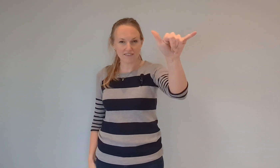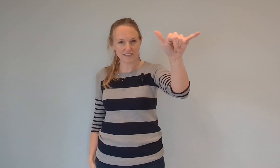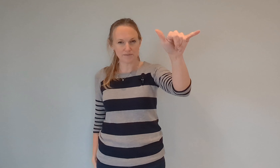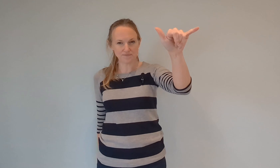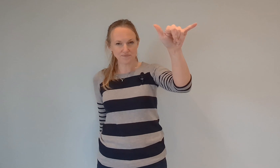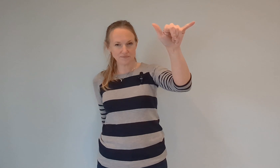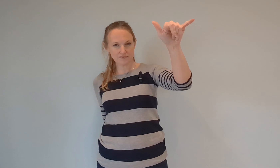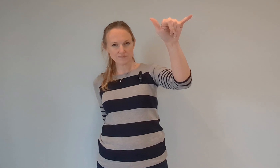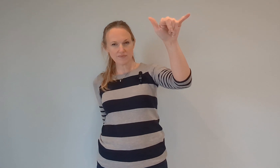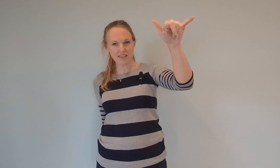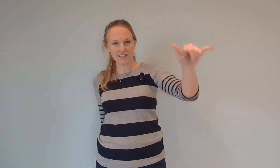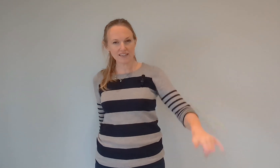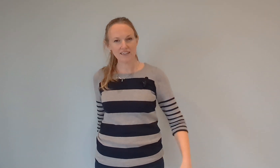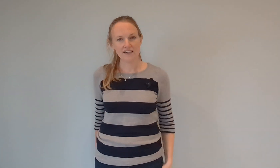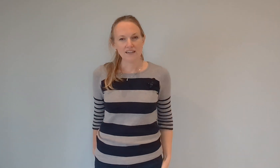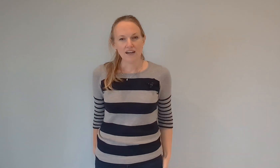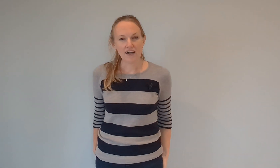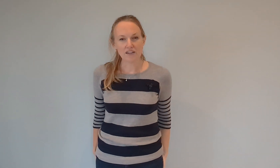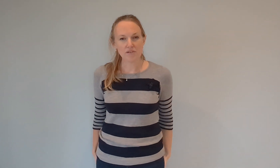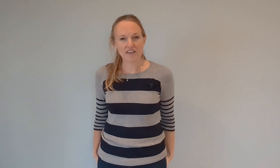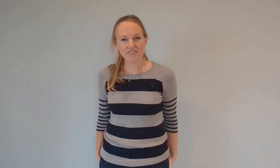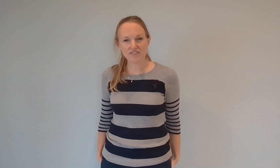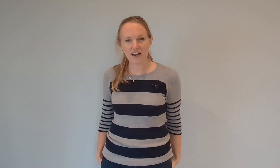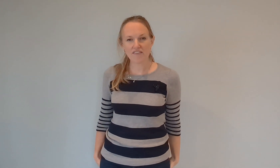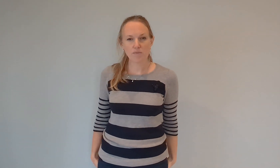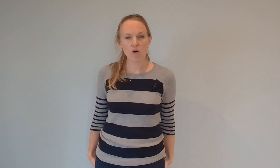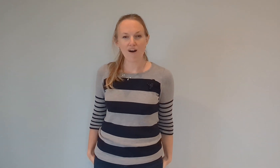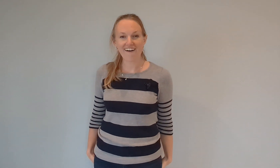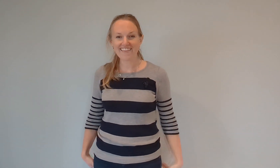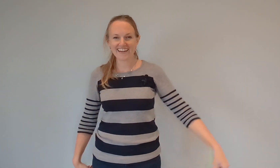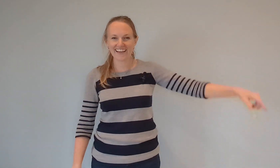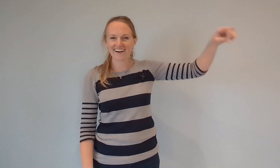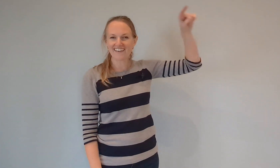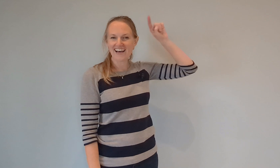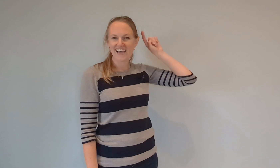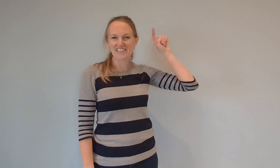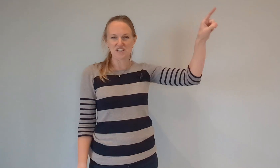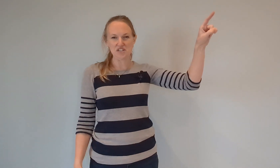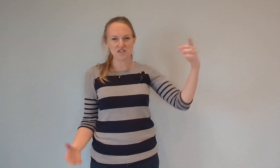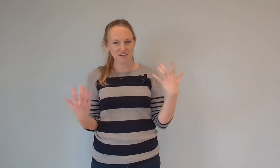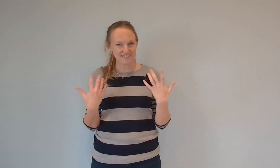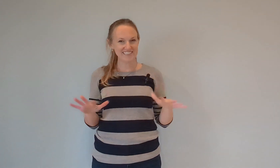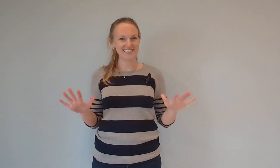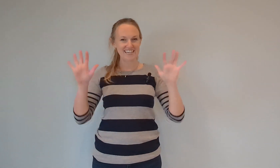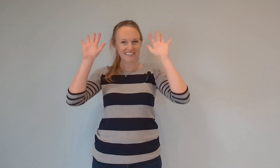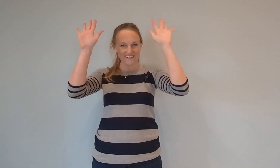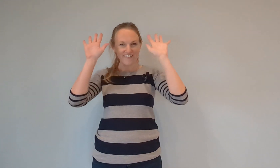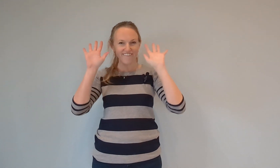forever. Okay, you'll be faithful forevermore. And then again, our line, you've done